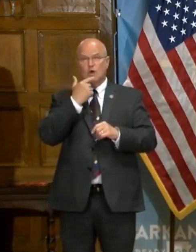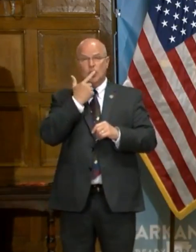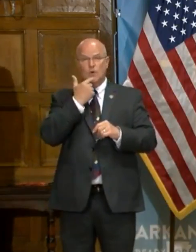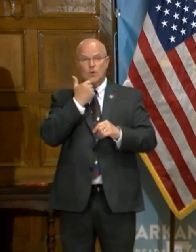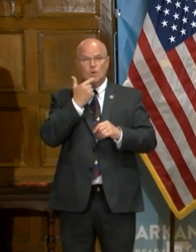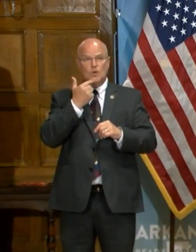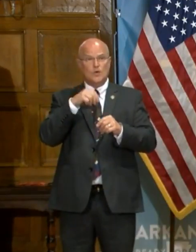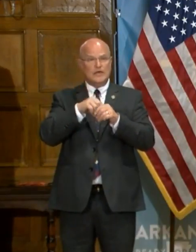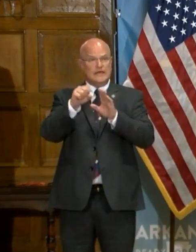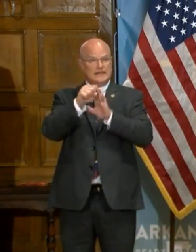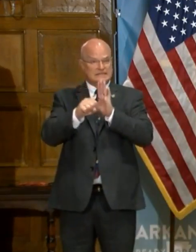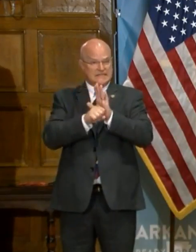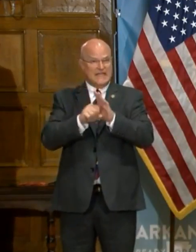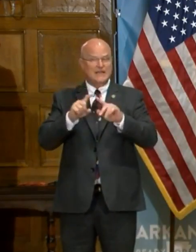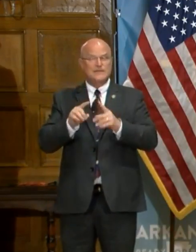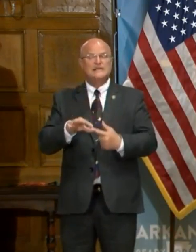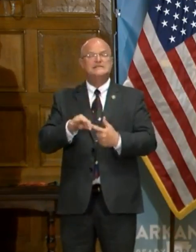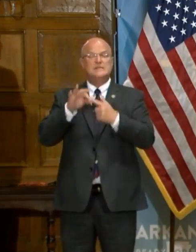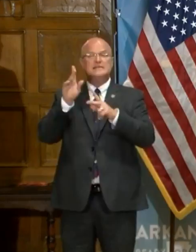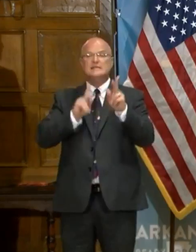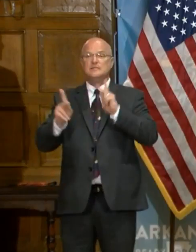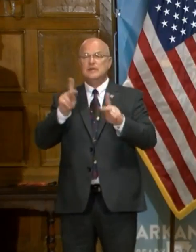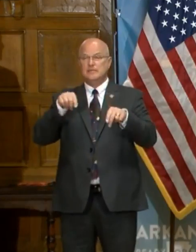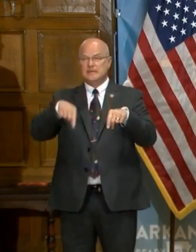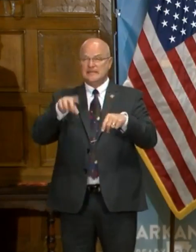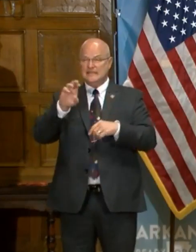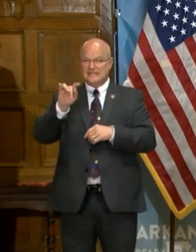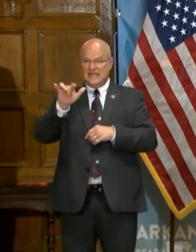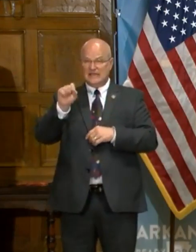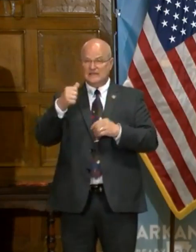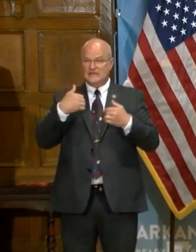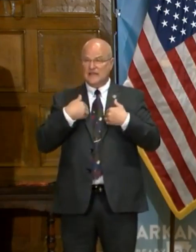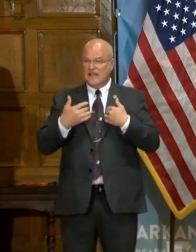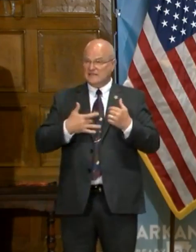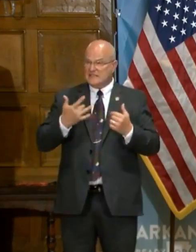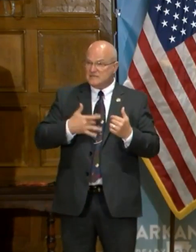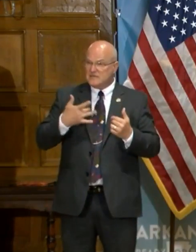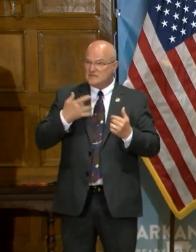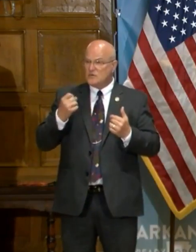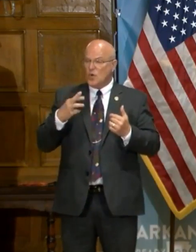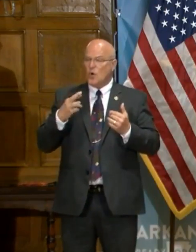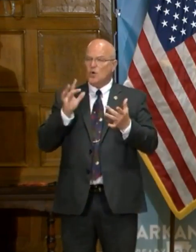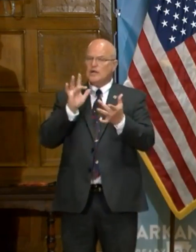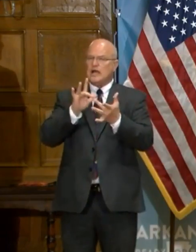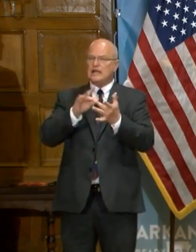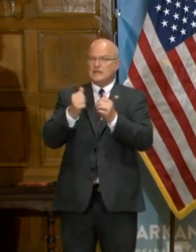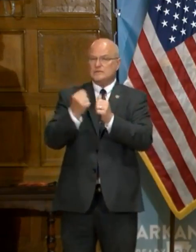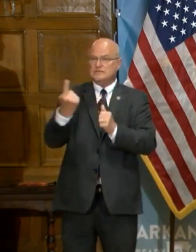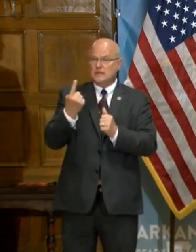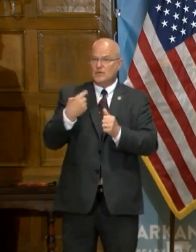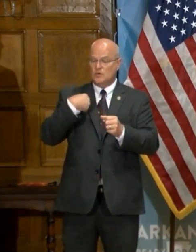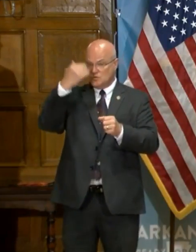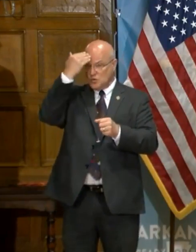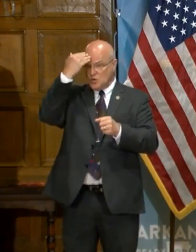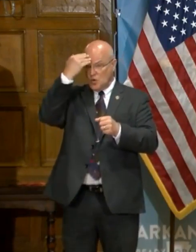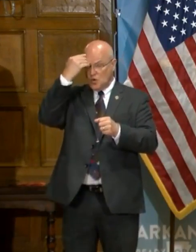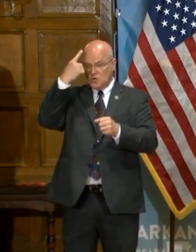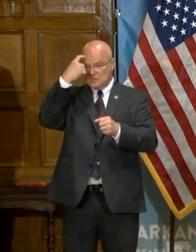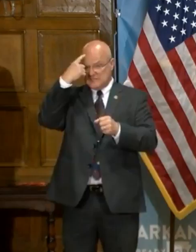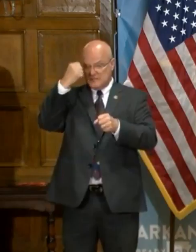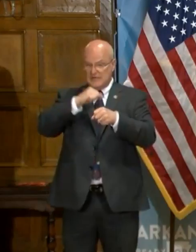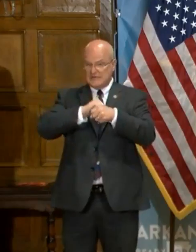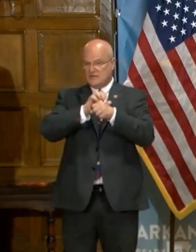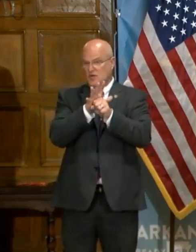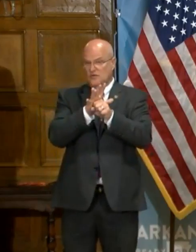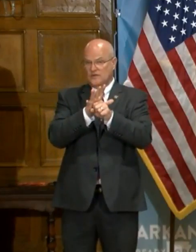who's in our state, but especially those in these counties, if you have symptoms or you've been in contact with someone who's a known or suspected